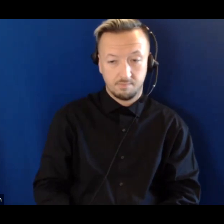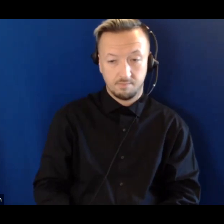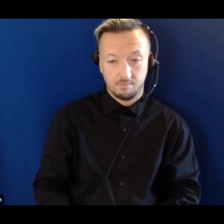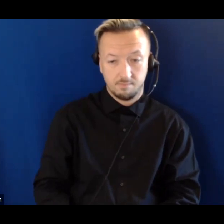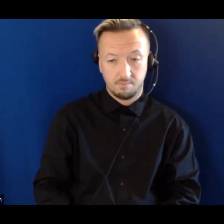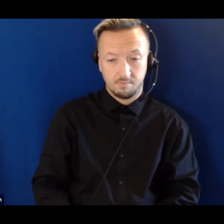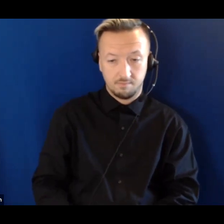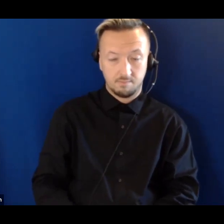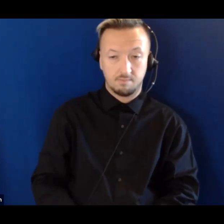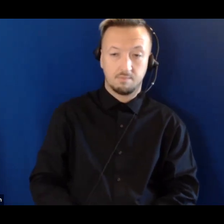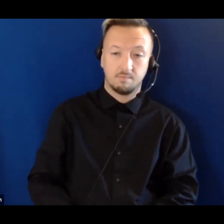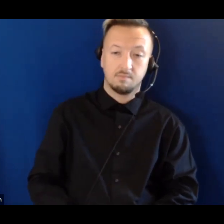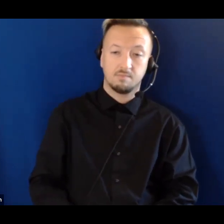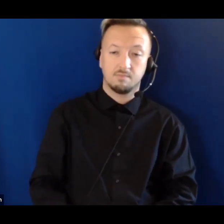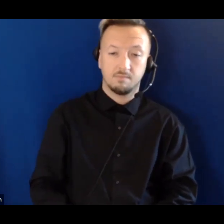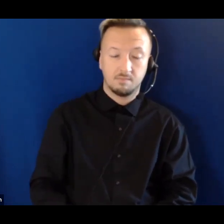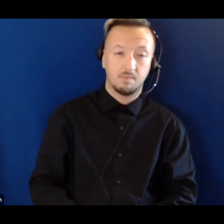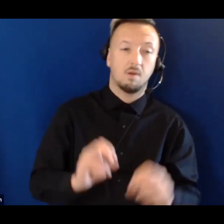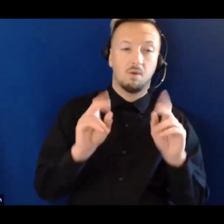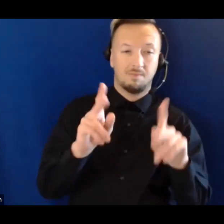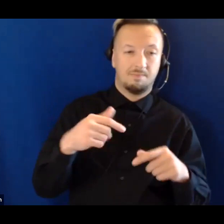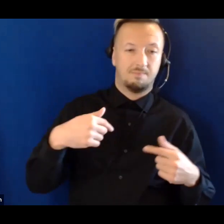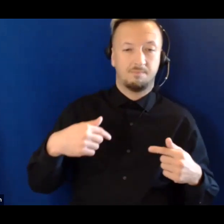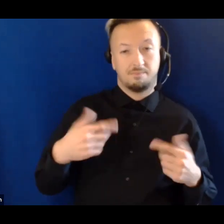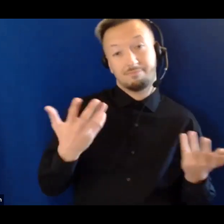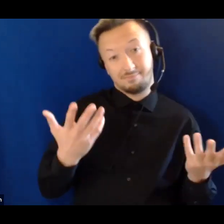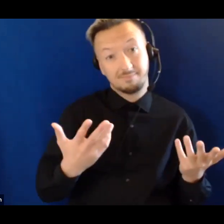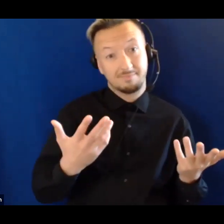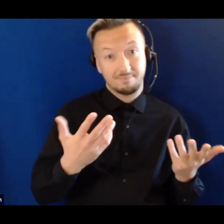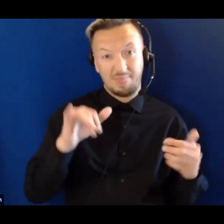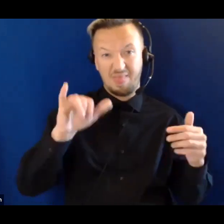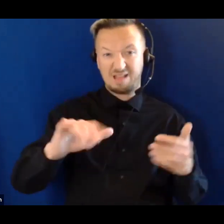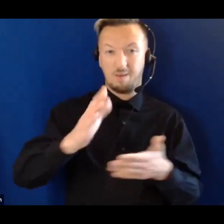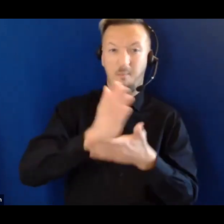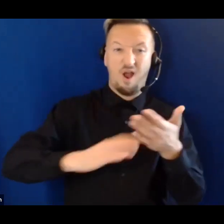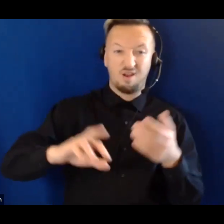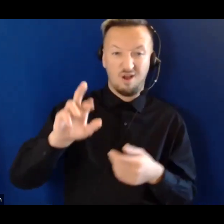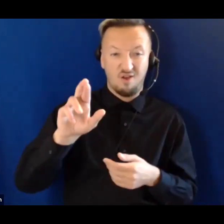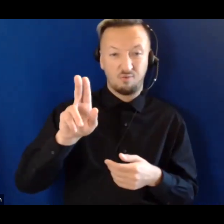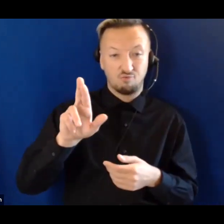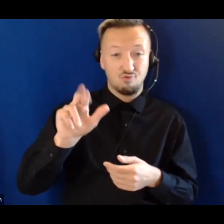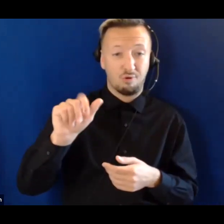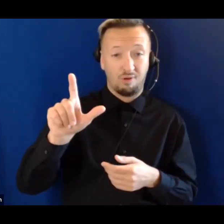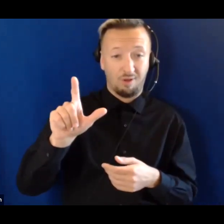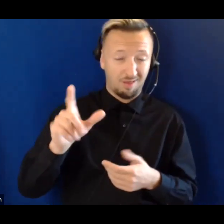All right. Sorry, this is part of being real, guys. Technology likes to freeze.